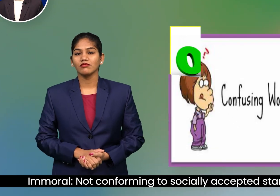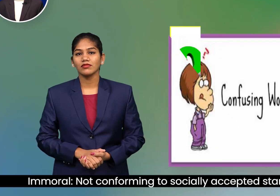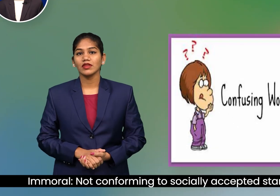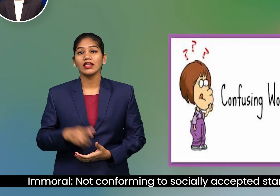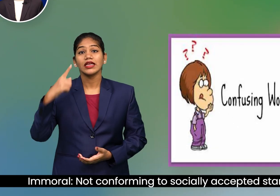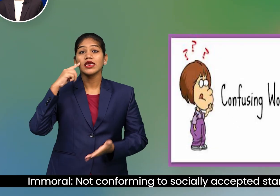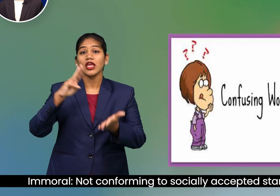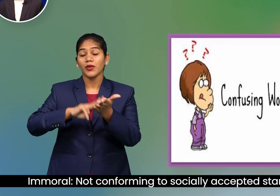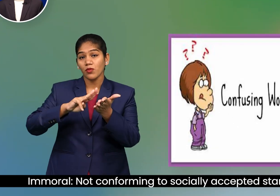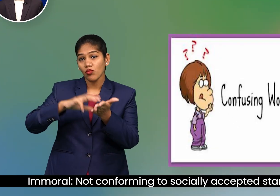Immoral,